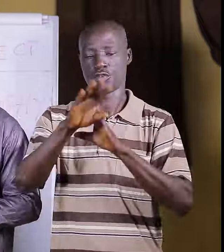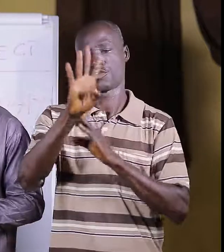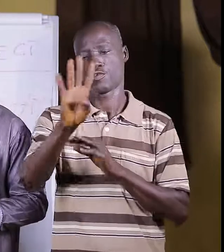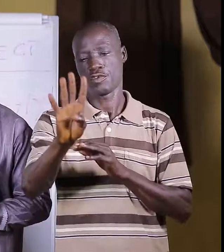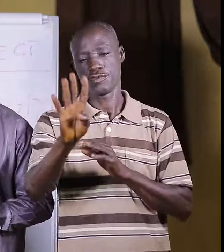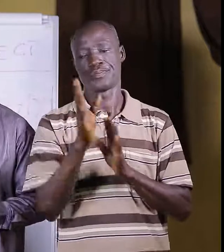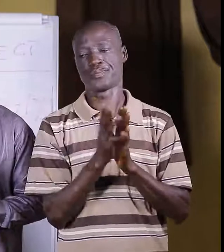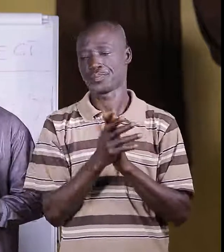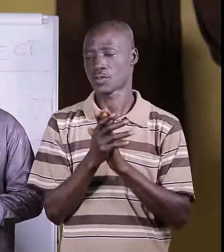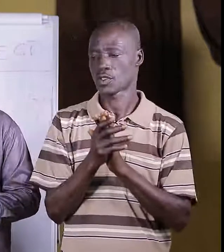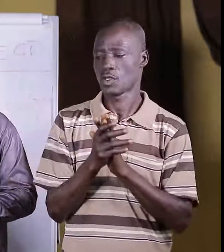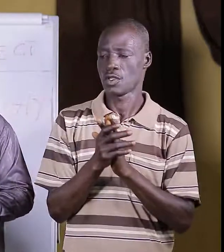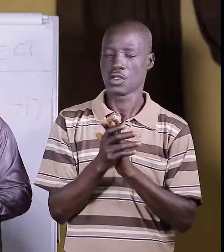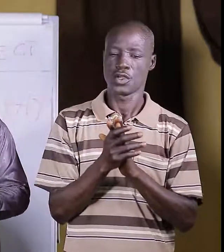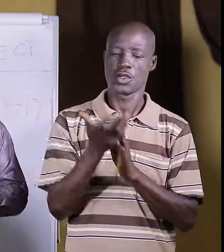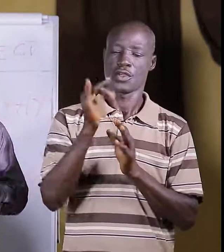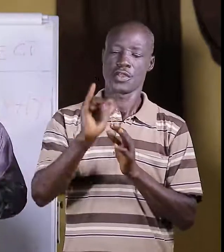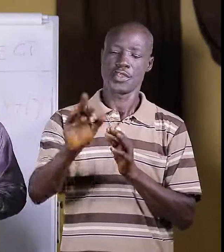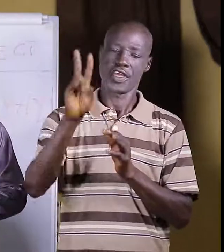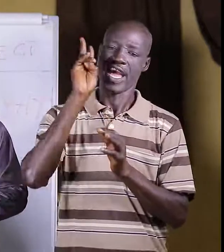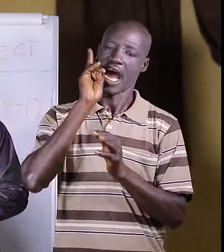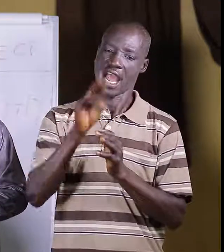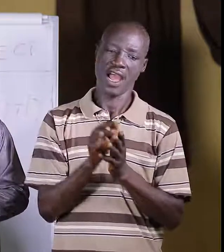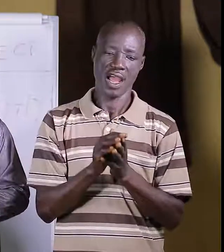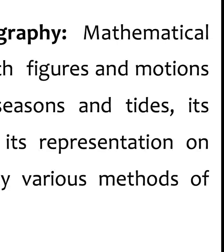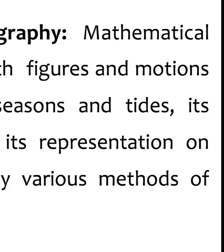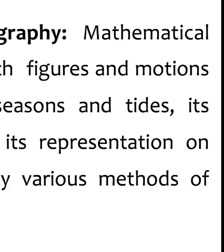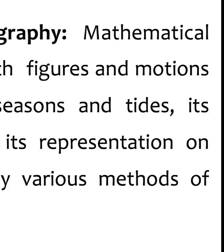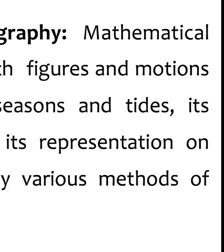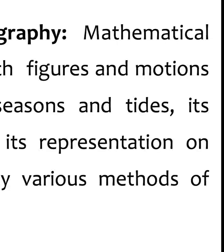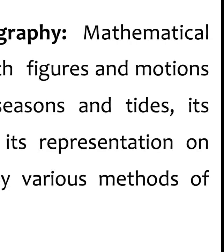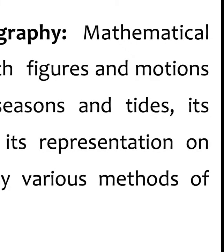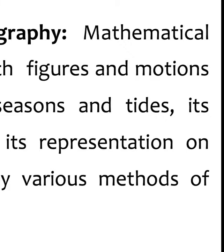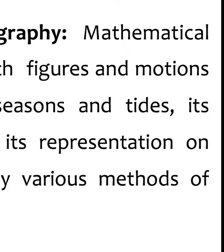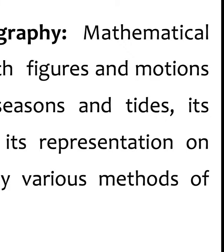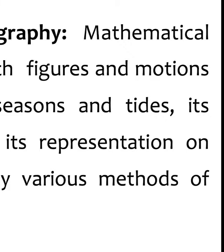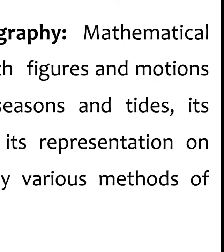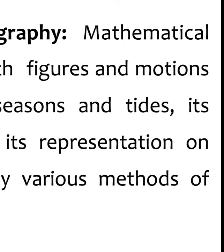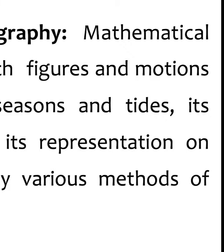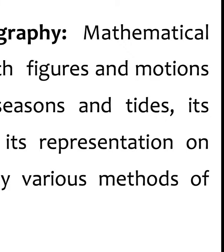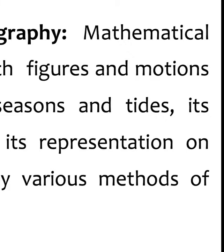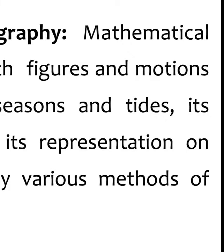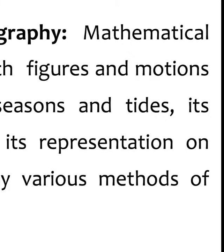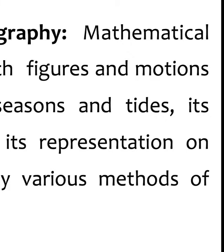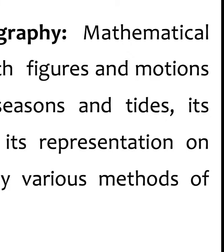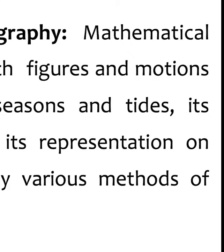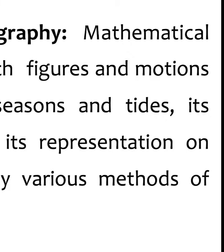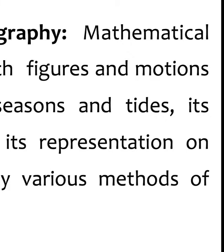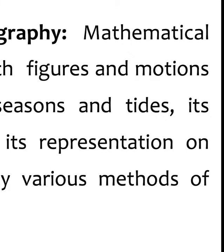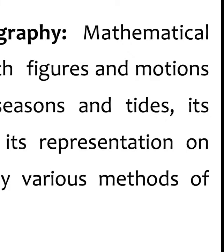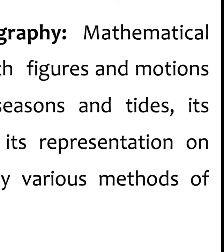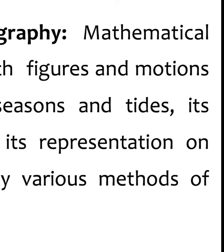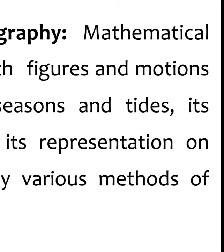subdivisions. And what are these subdivisions? 1, we have what we